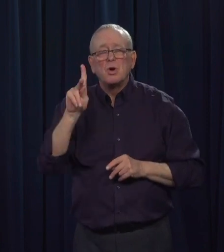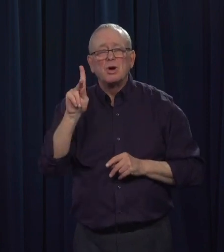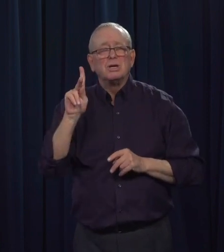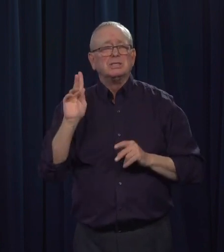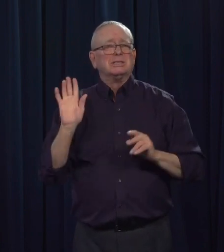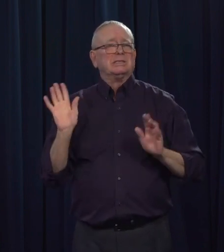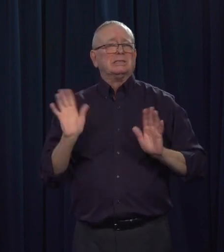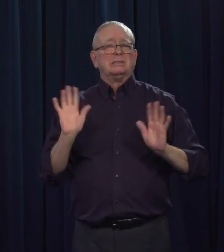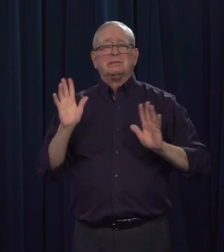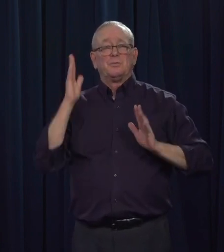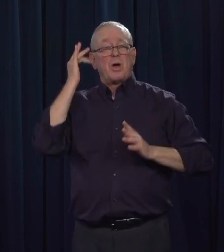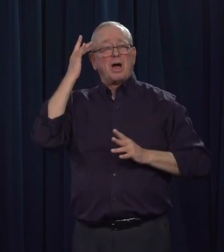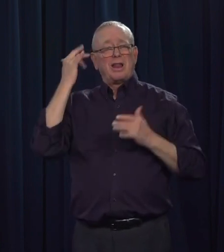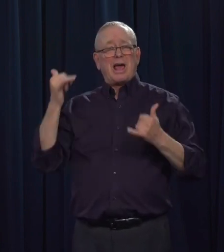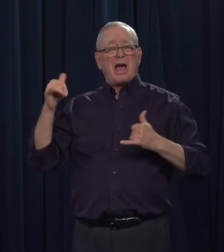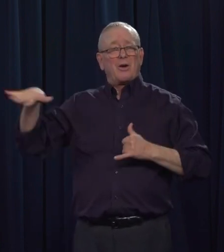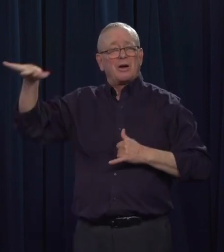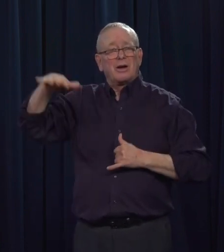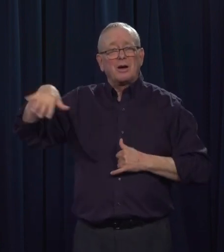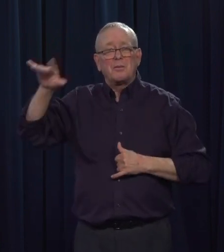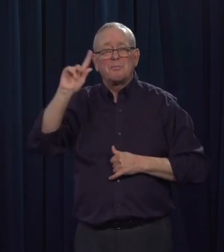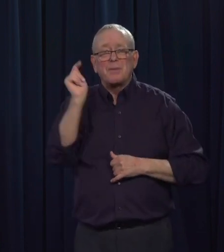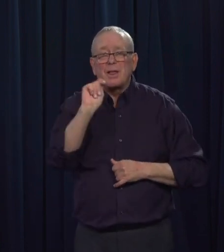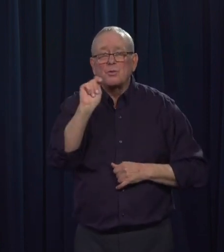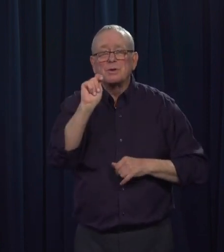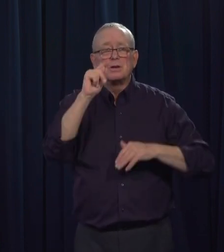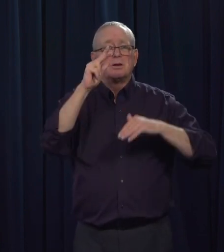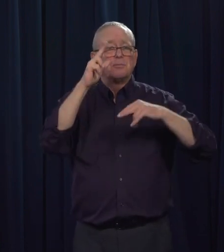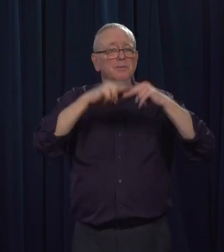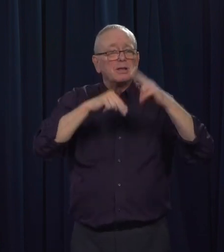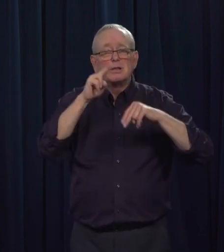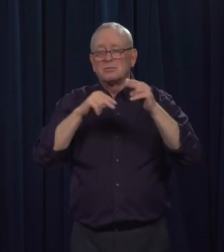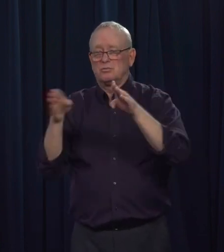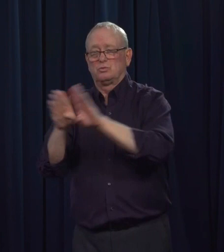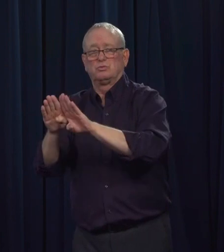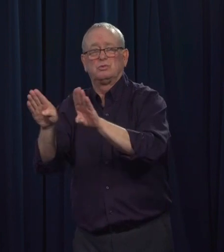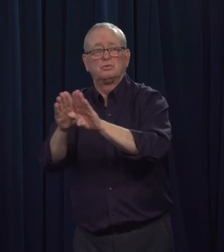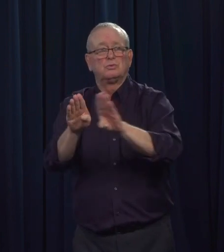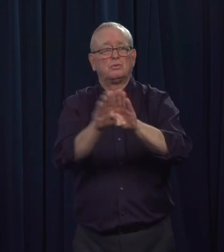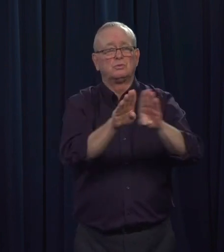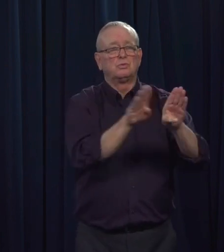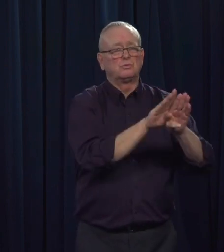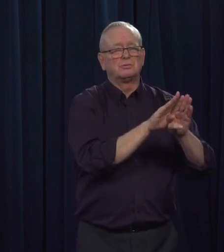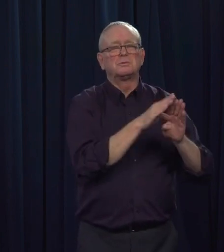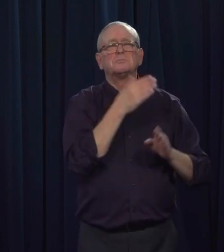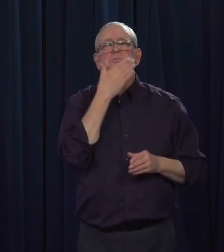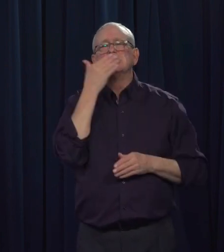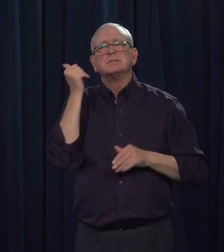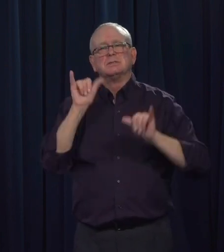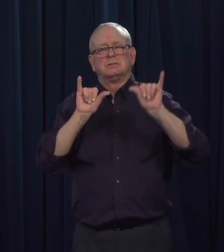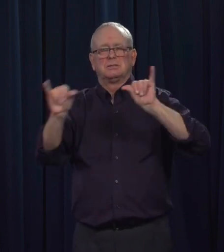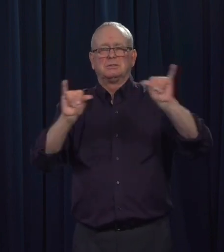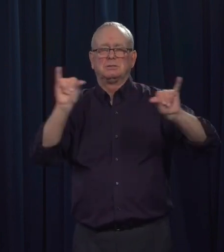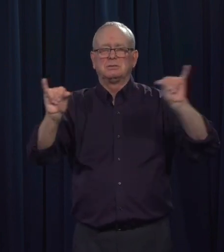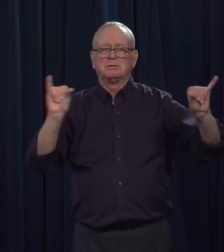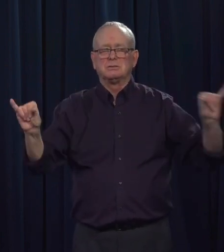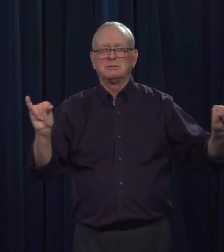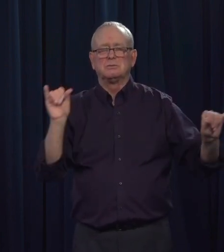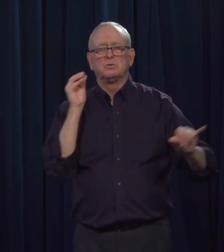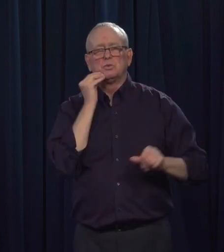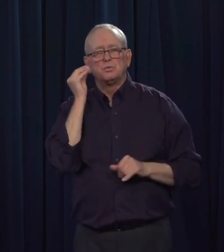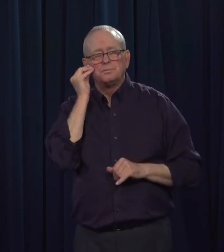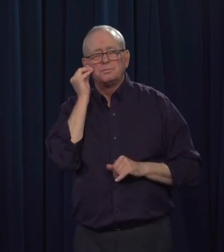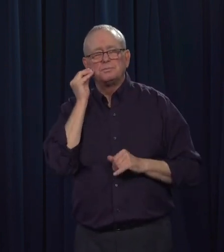for travel. I know that these measures we have put in place continue to strain families, businesses, and all